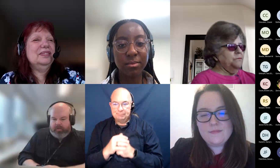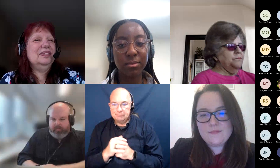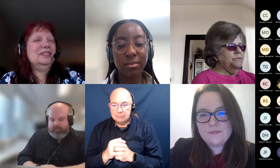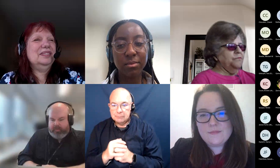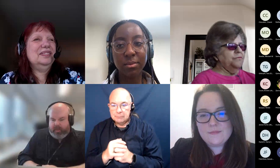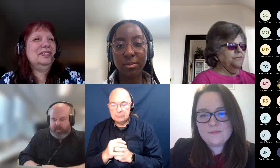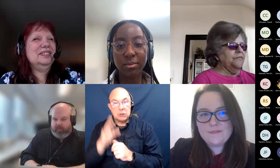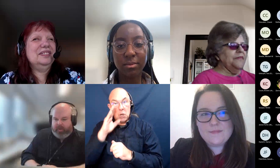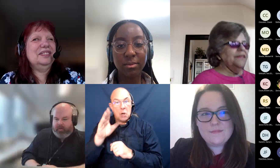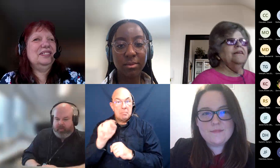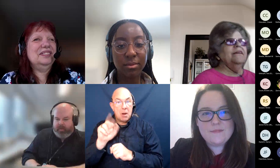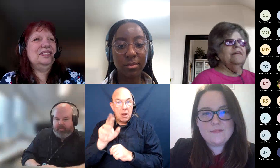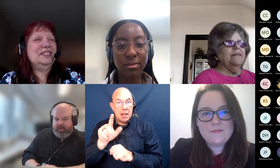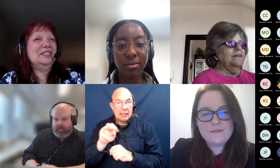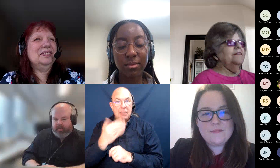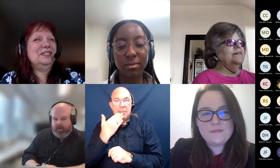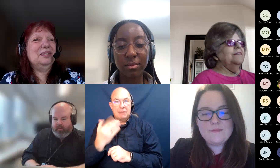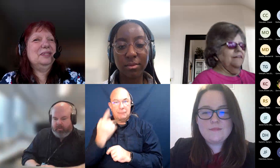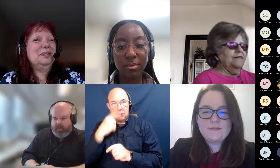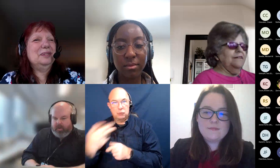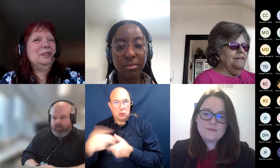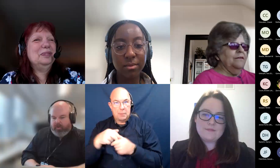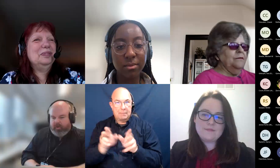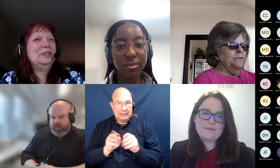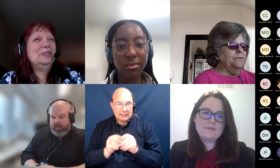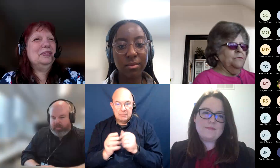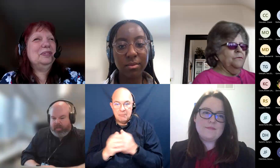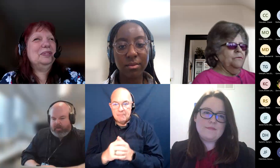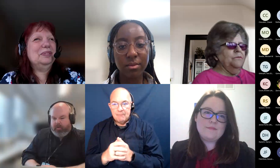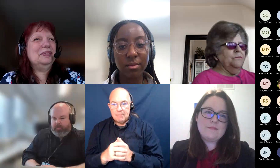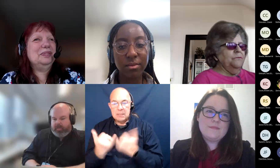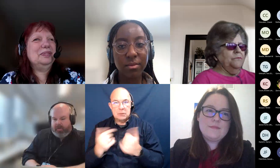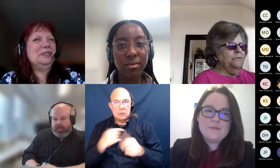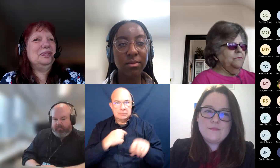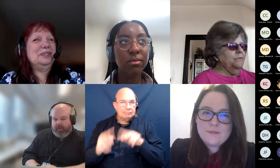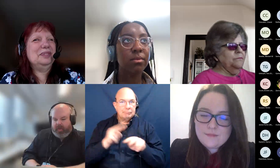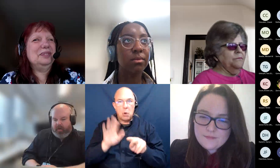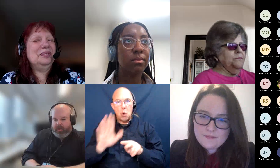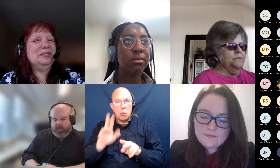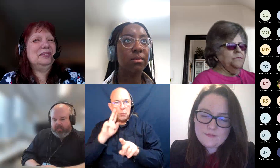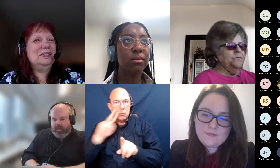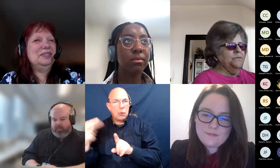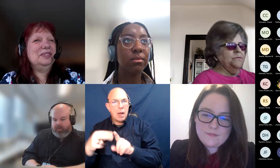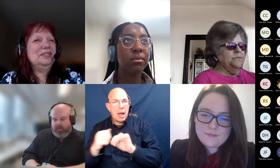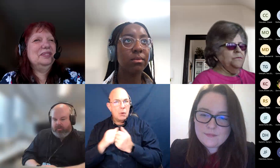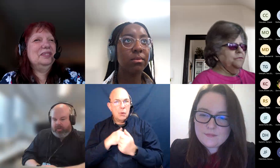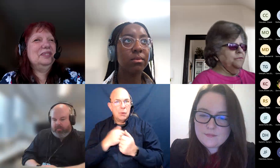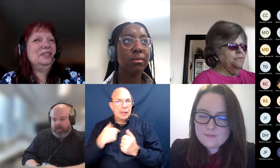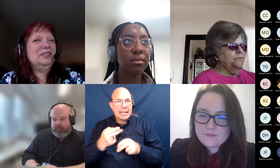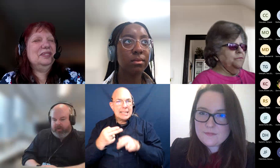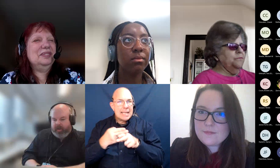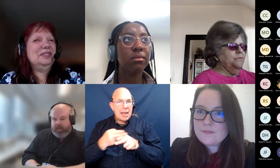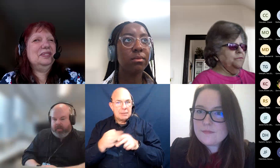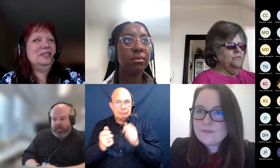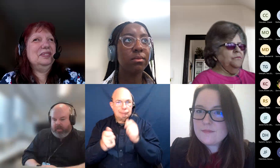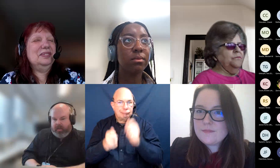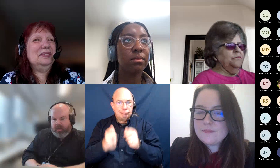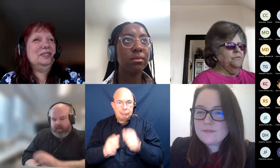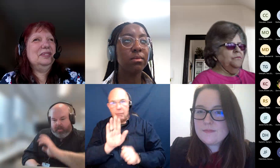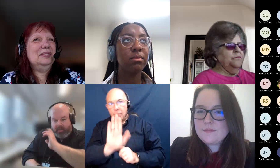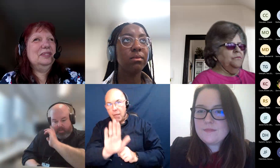Hi, Marlene. Thank you for meeting with us. As you know, we're looking to get your perspective on how we can temporarily